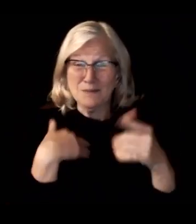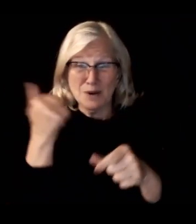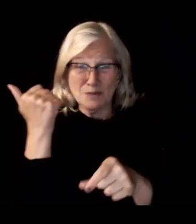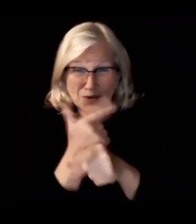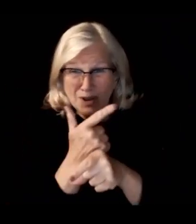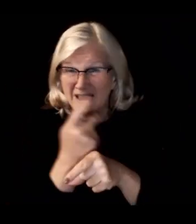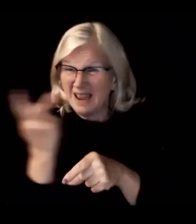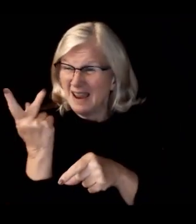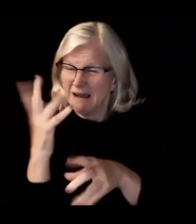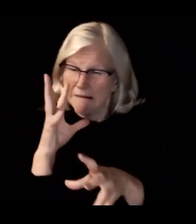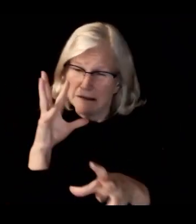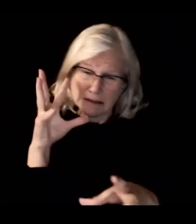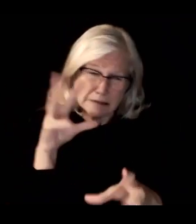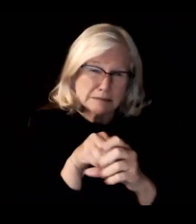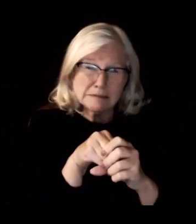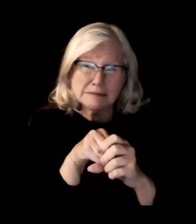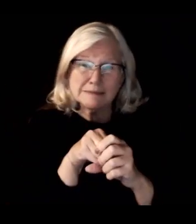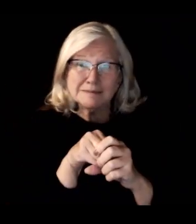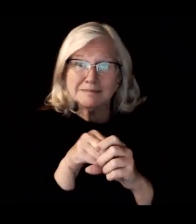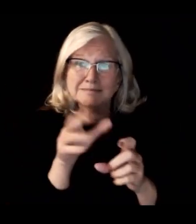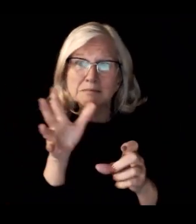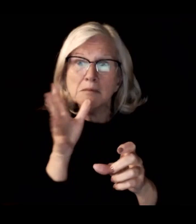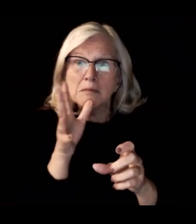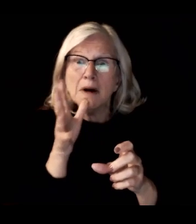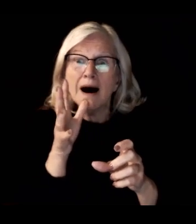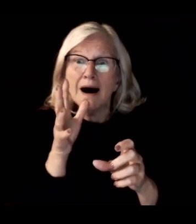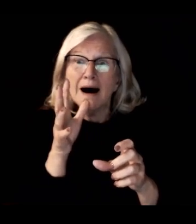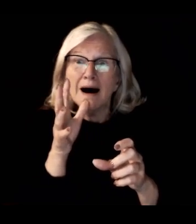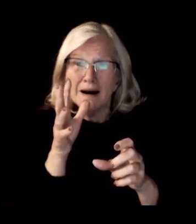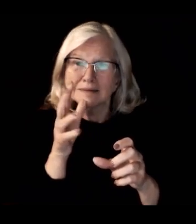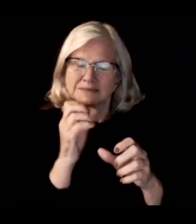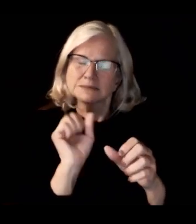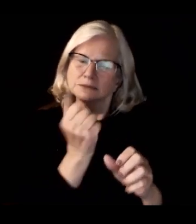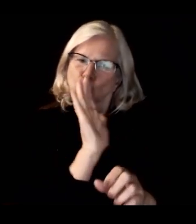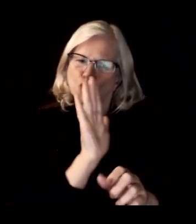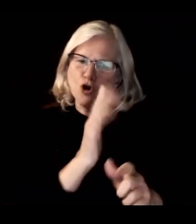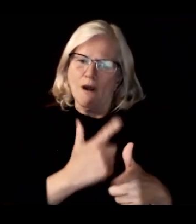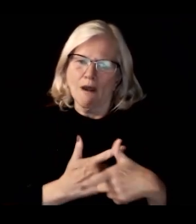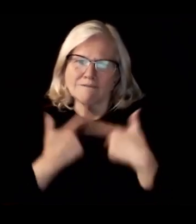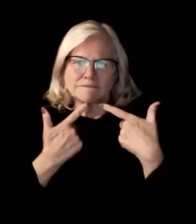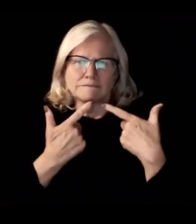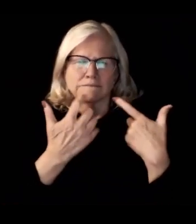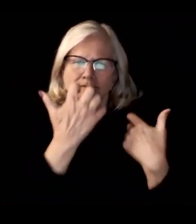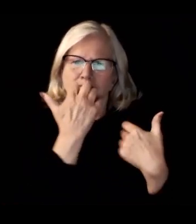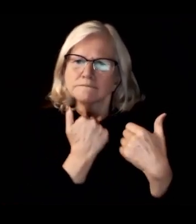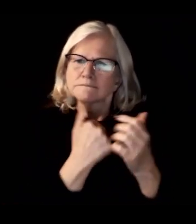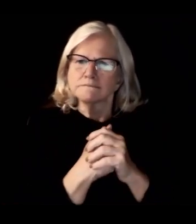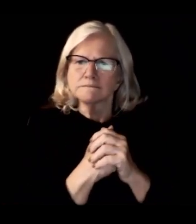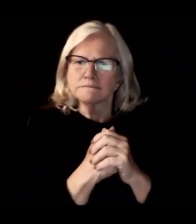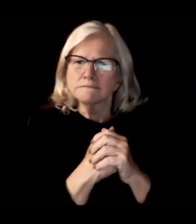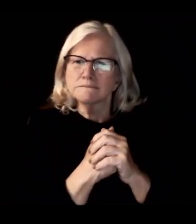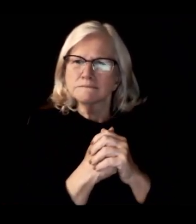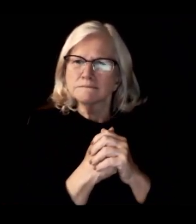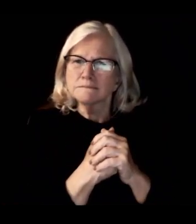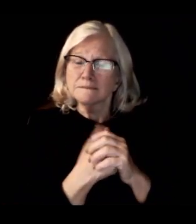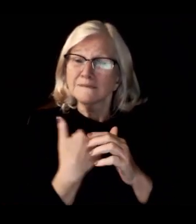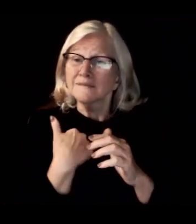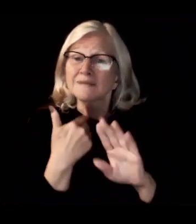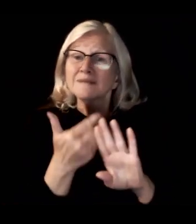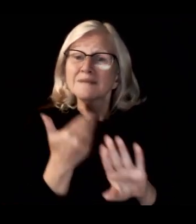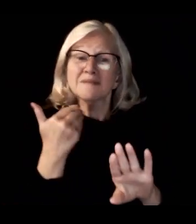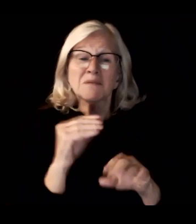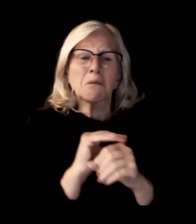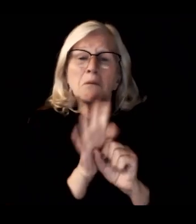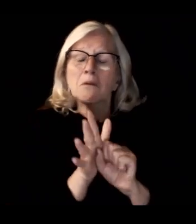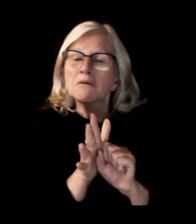mother's caregiving before COVID-19. We made sure she ate at every meal, combed her hair,